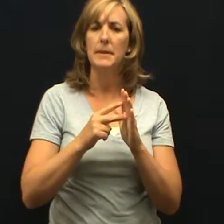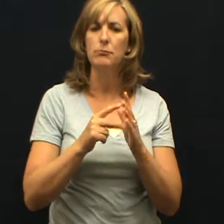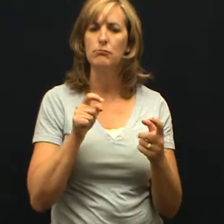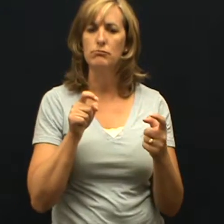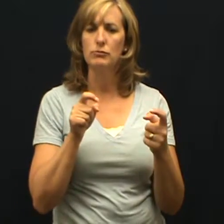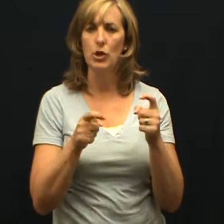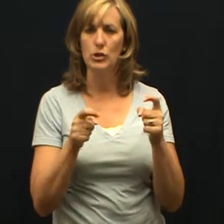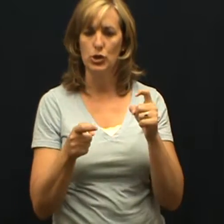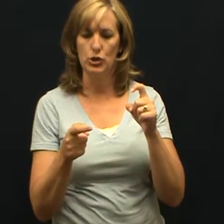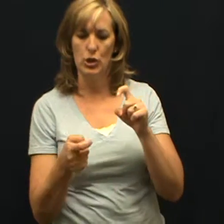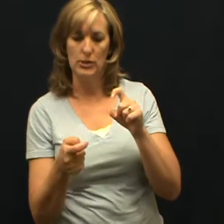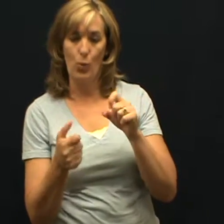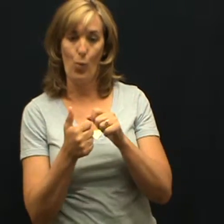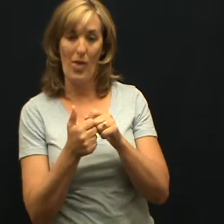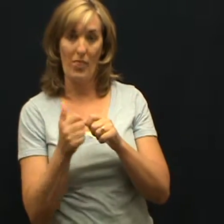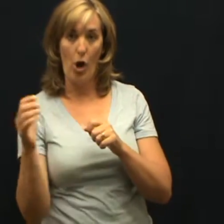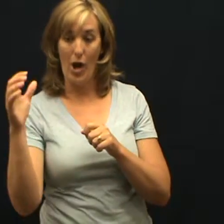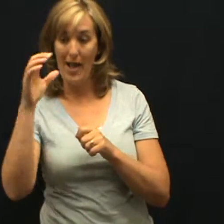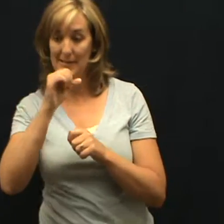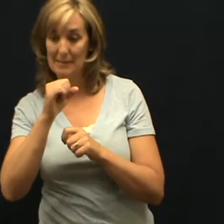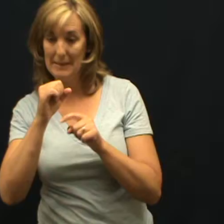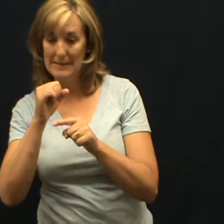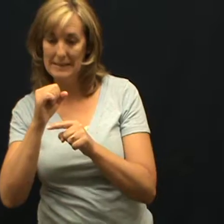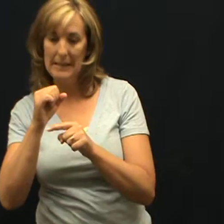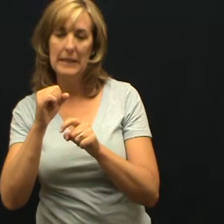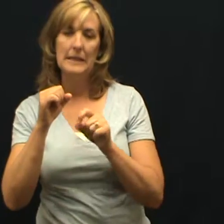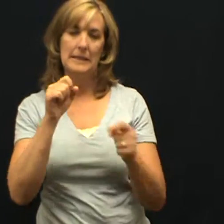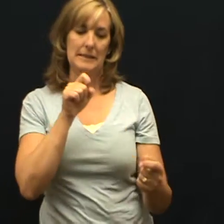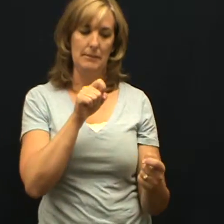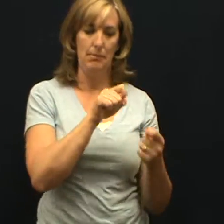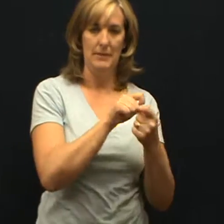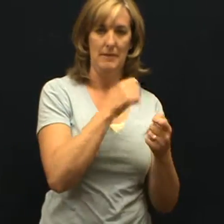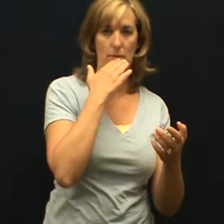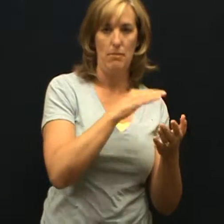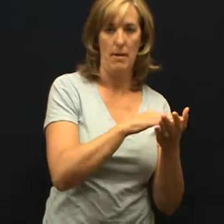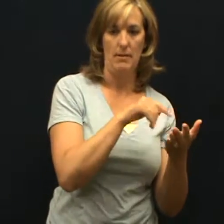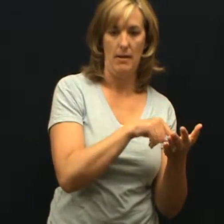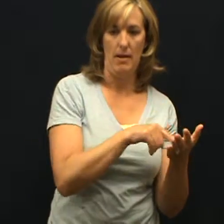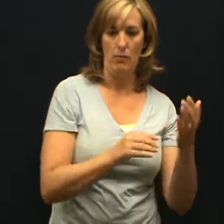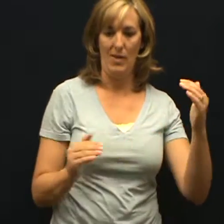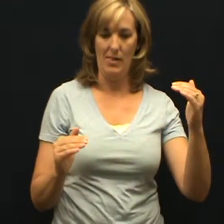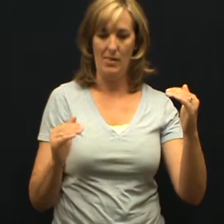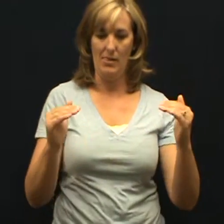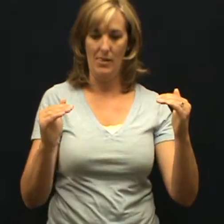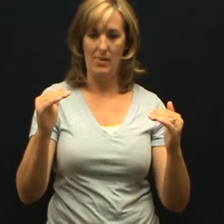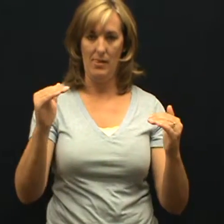estimates and then with our specific bad debt write-offs.